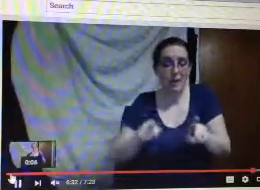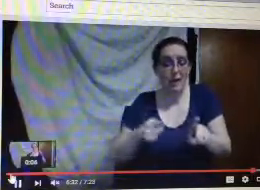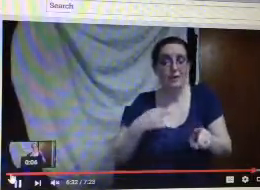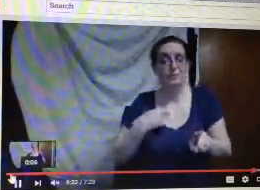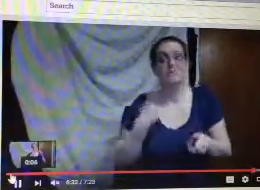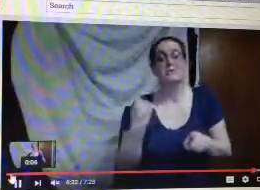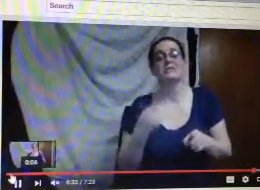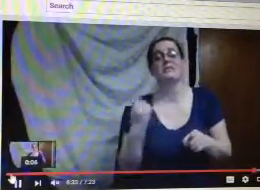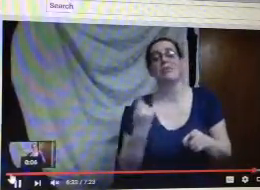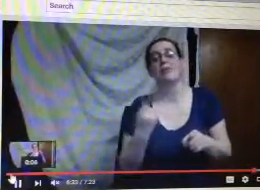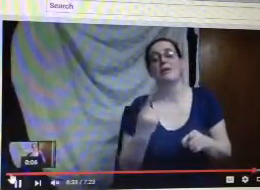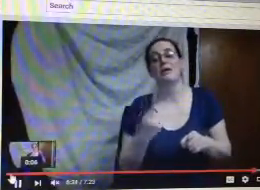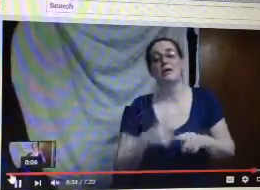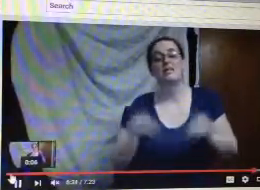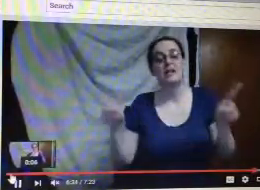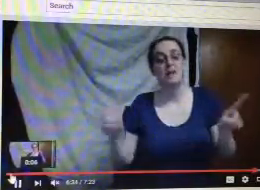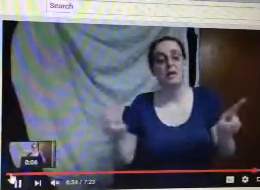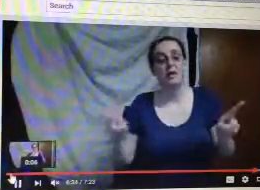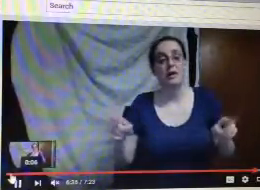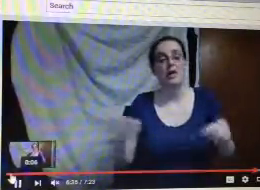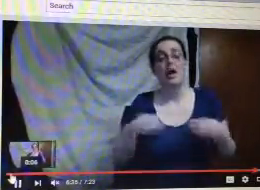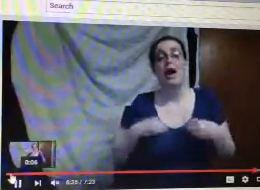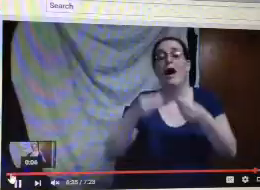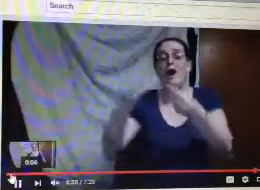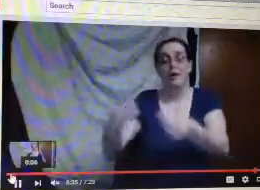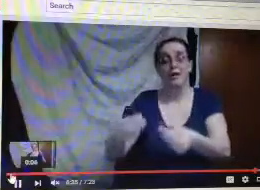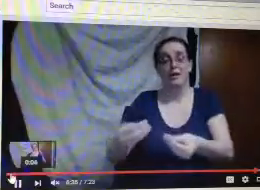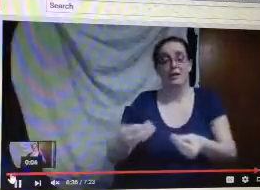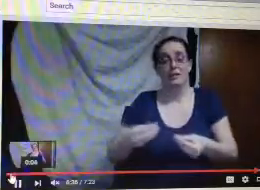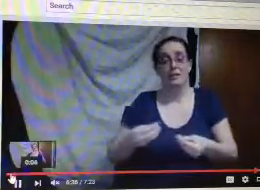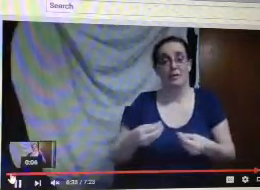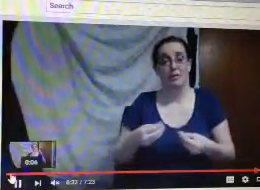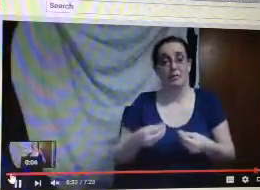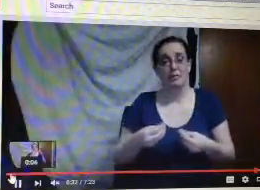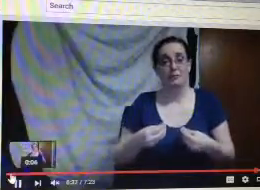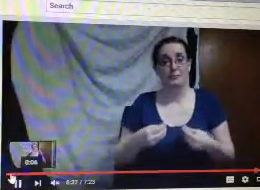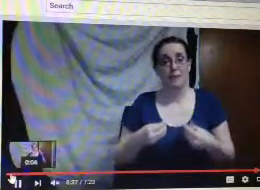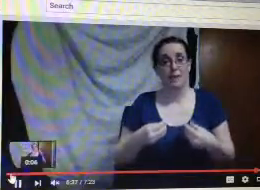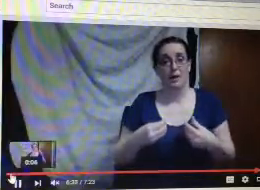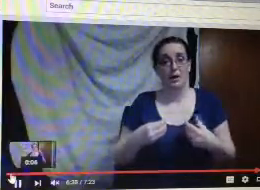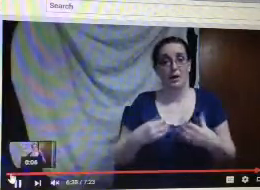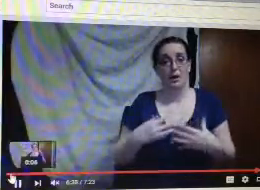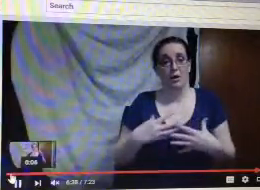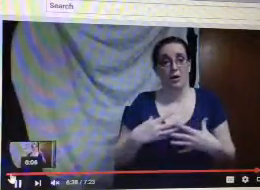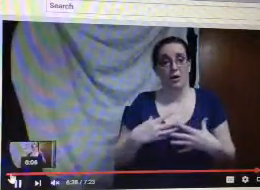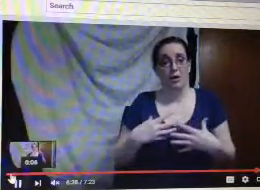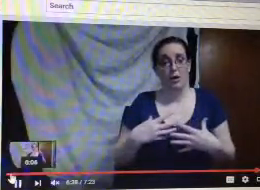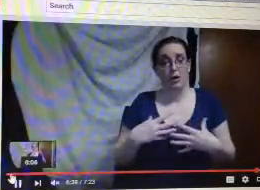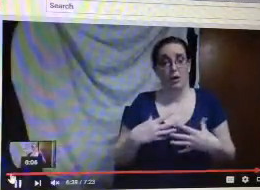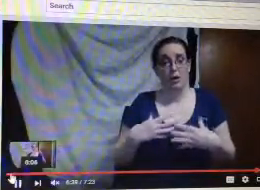out medicine, but it's still something different. I give them